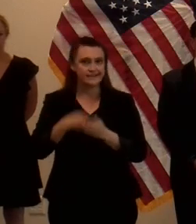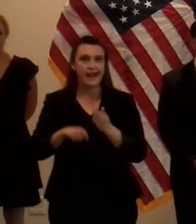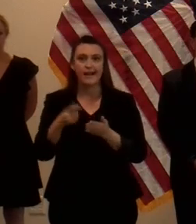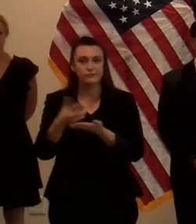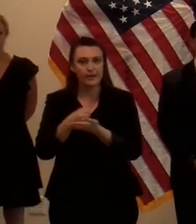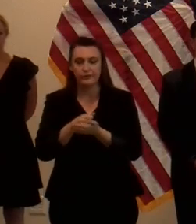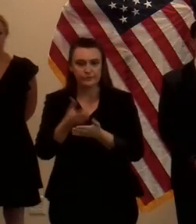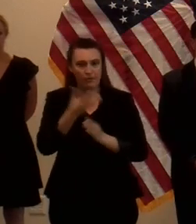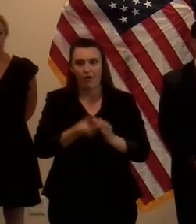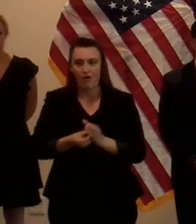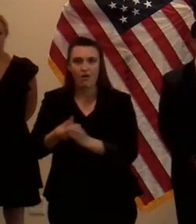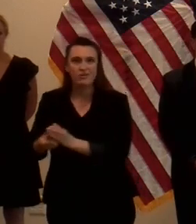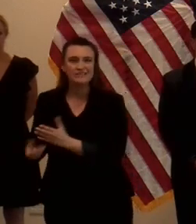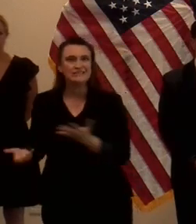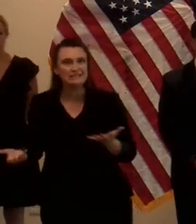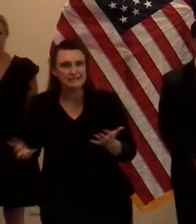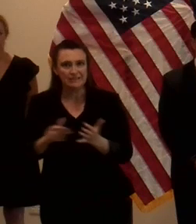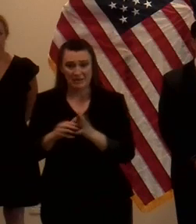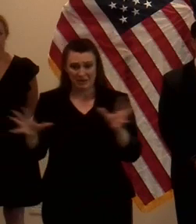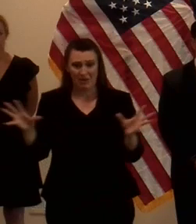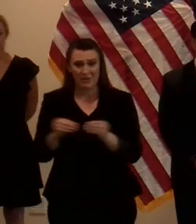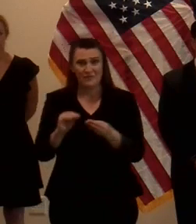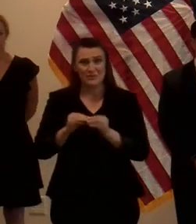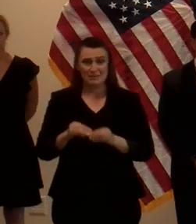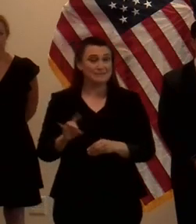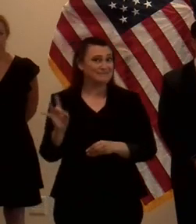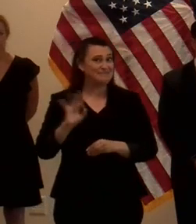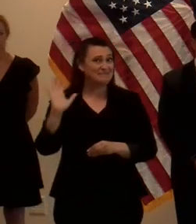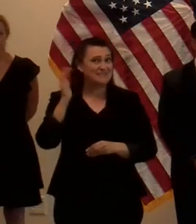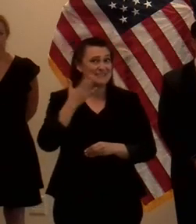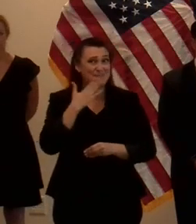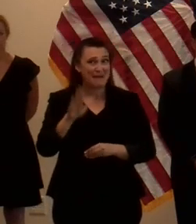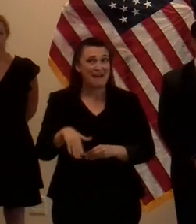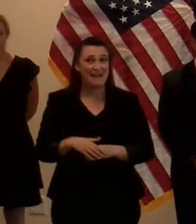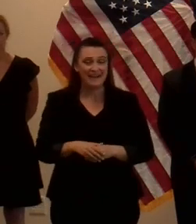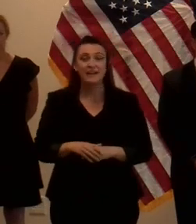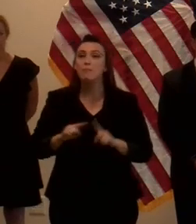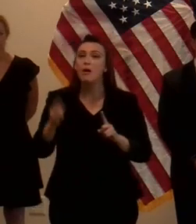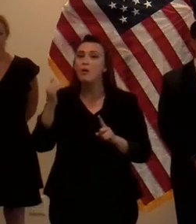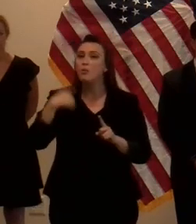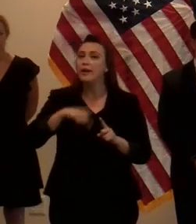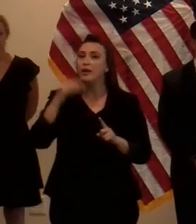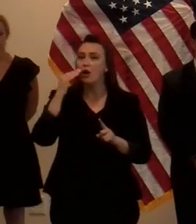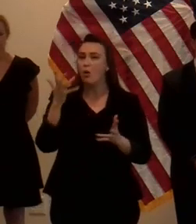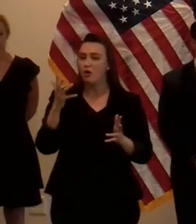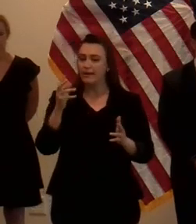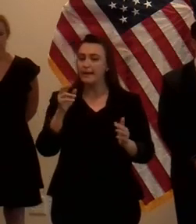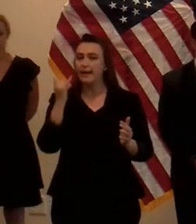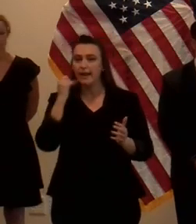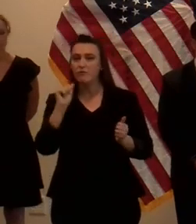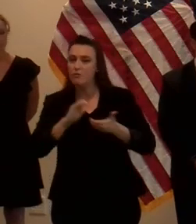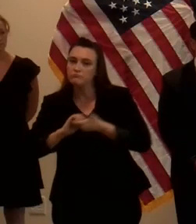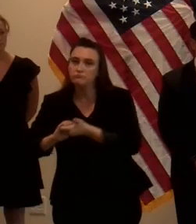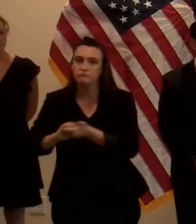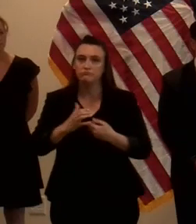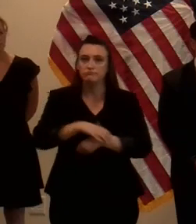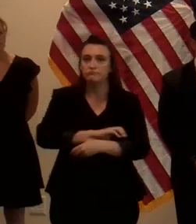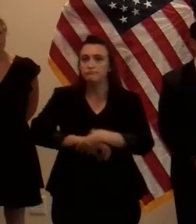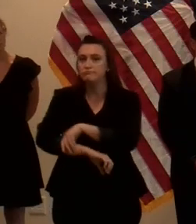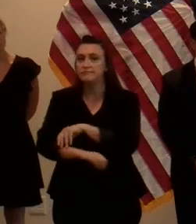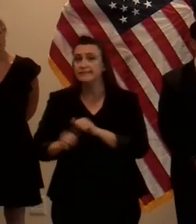So while the statistics paint a gloomy picture, we know that when Arizonans work together, we can overcome some of our greatest